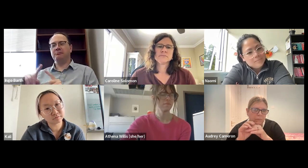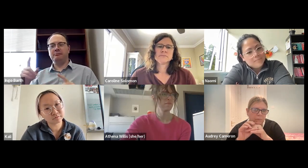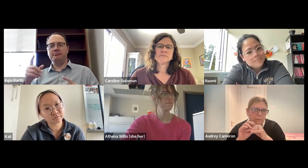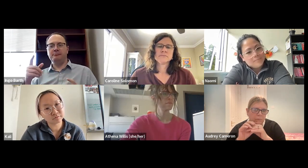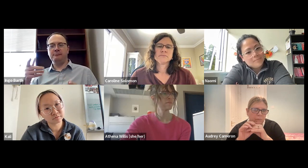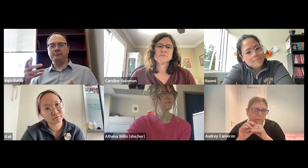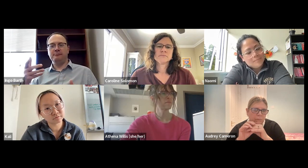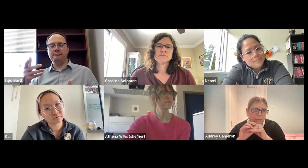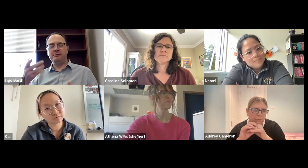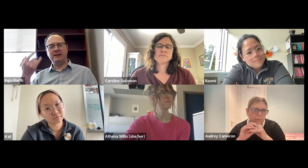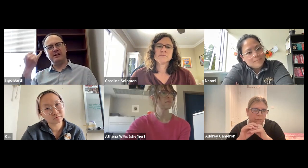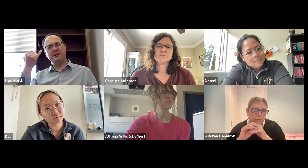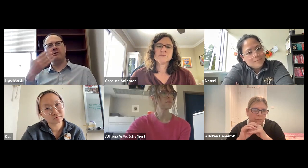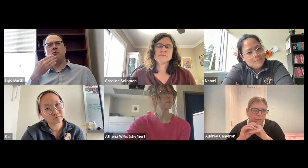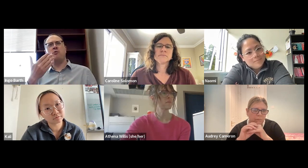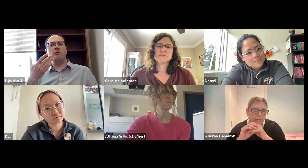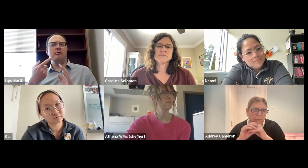You know, people who are involved in linguistics.